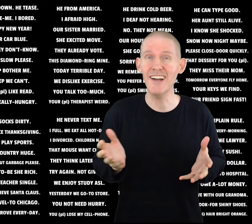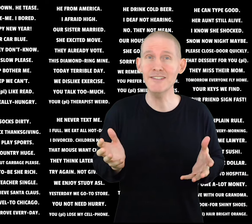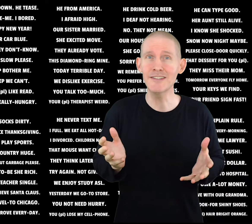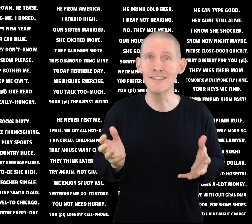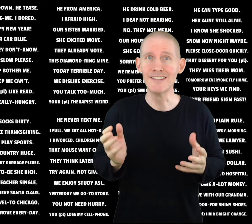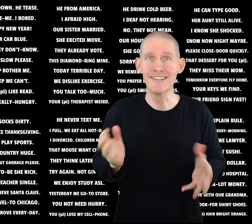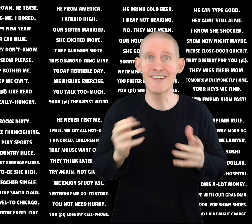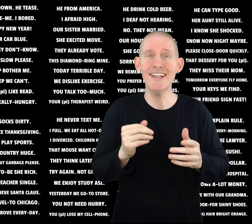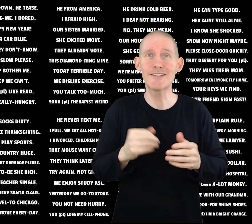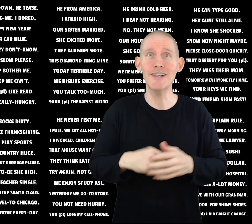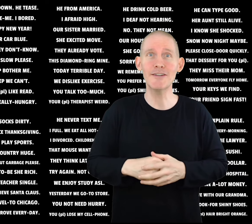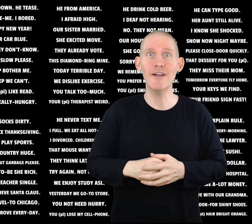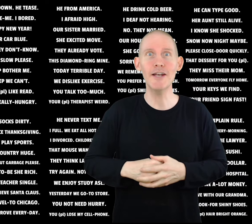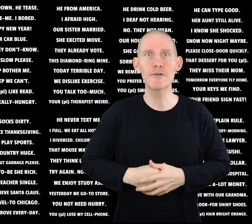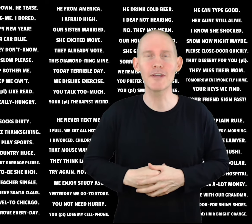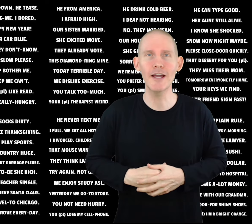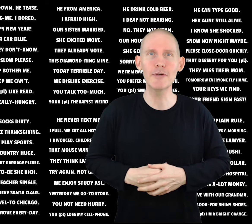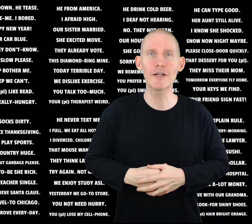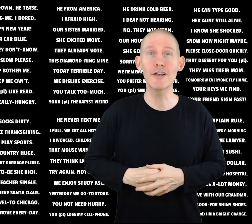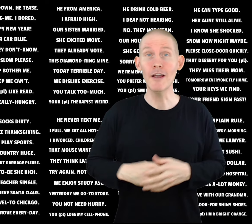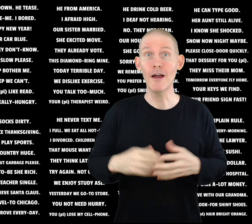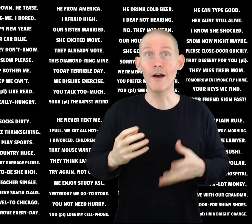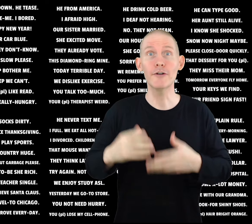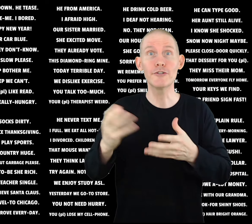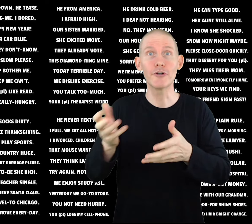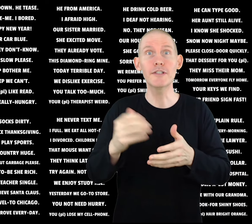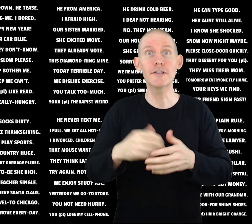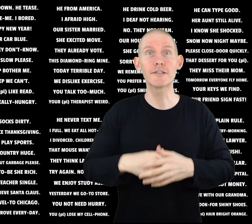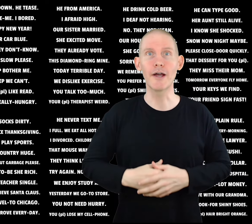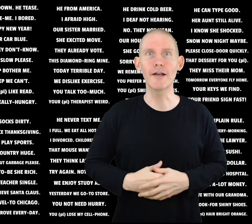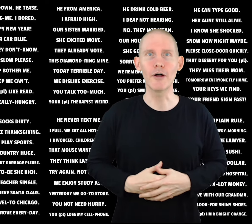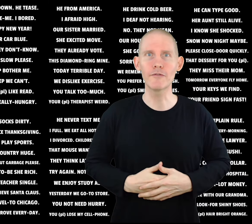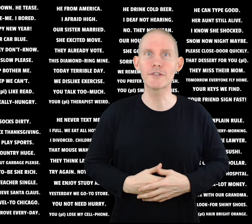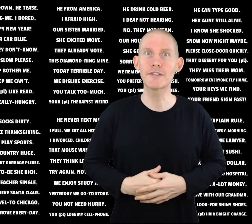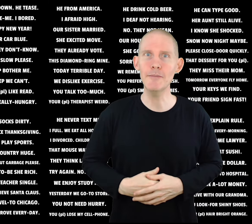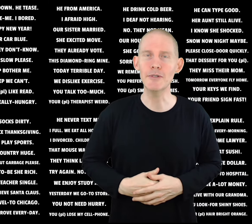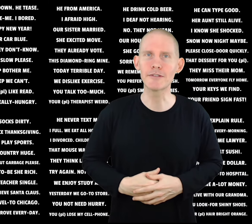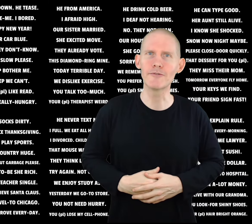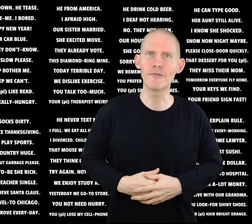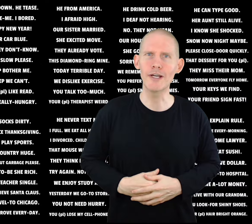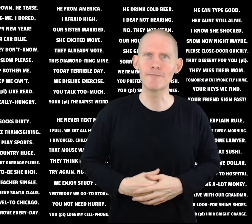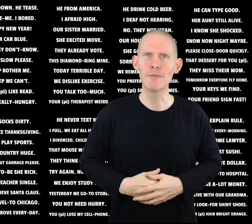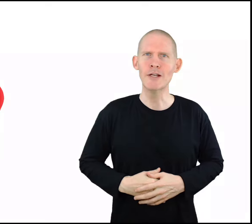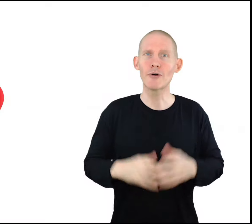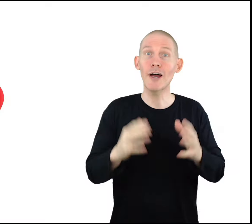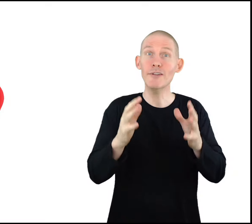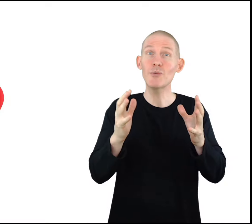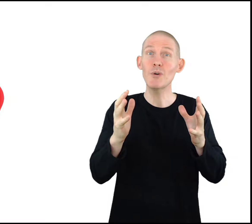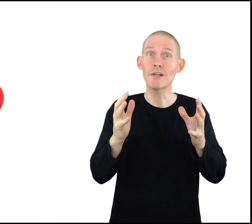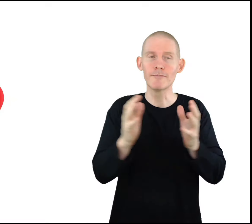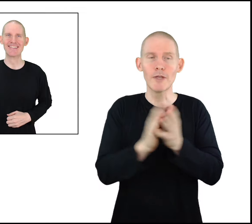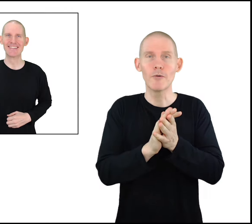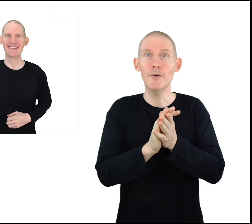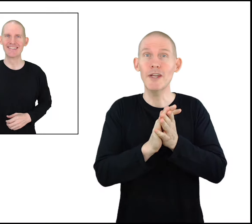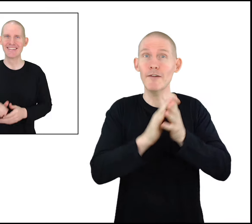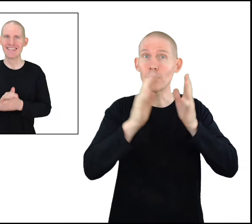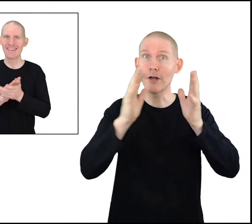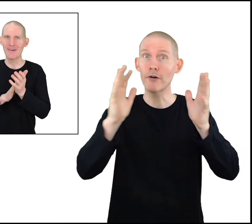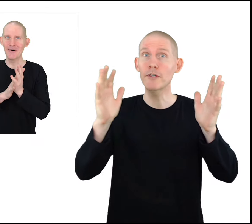signs, right? So that's a lot of vocabulary on our journey to sign all of the statements, right? So how does it work? Well, we have